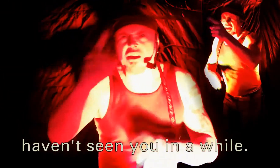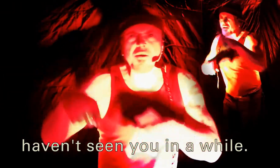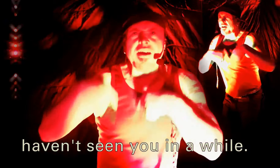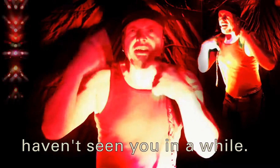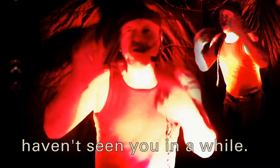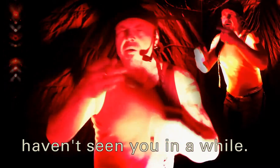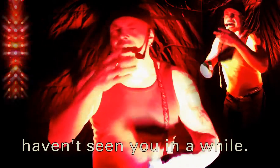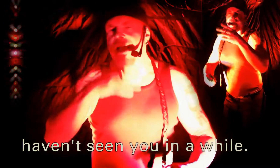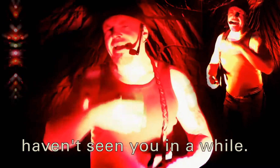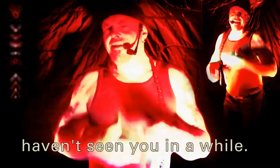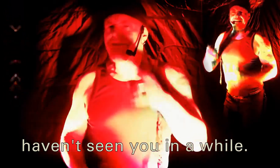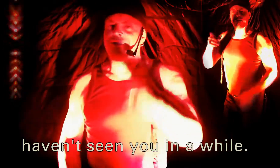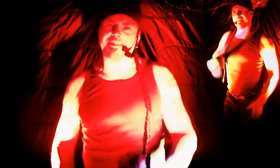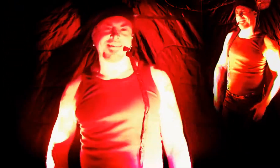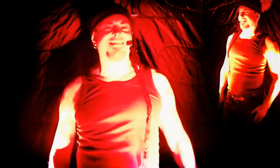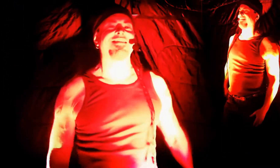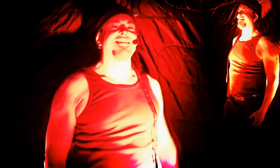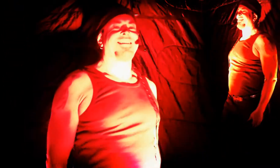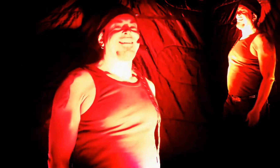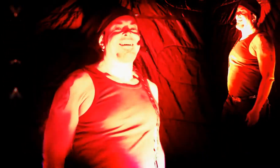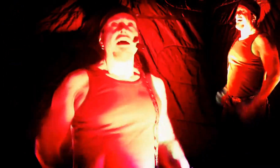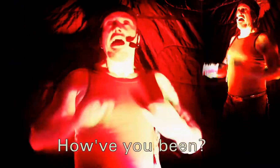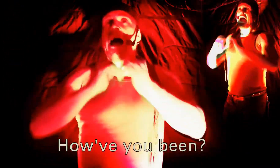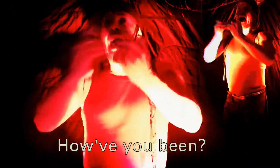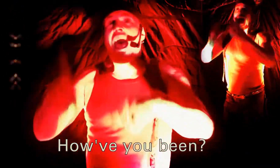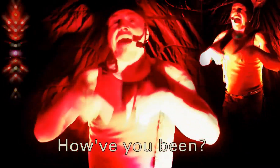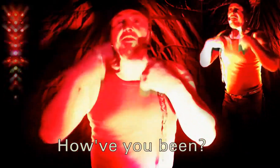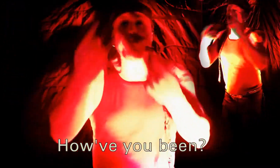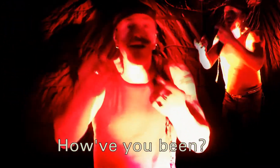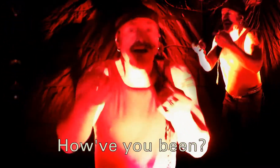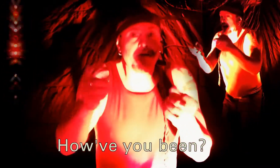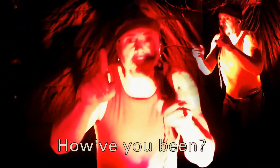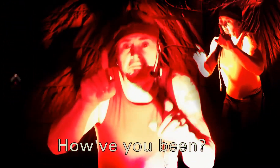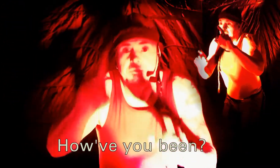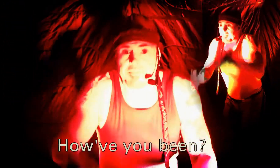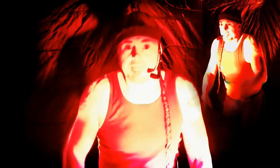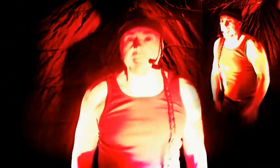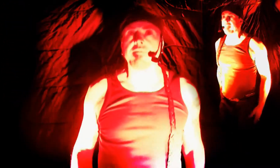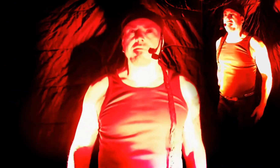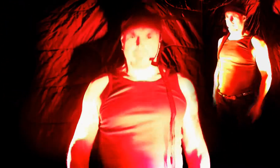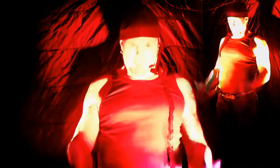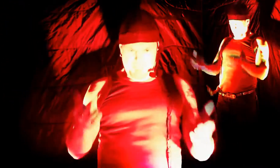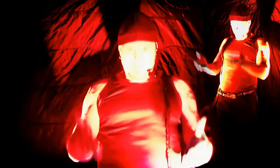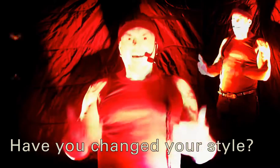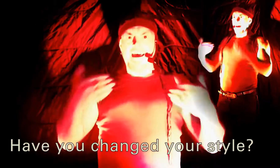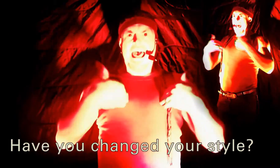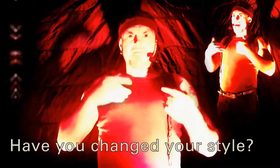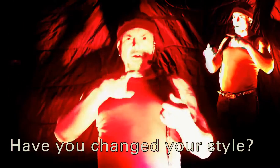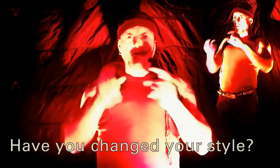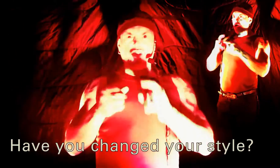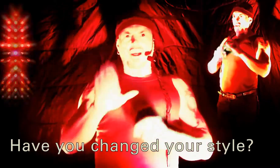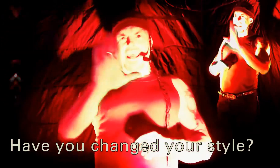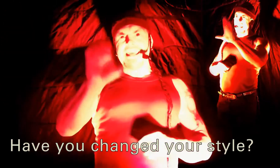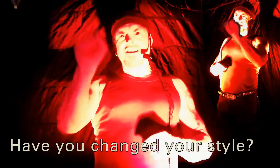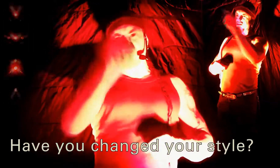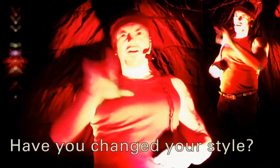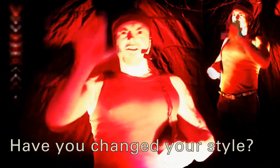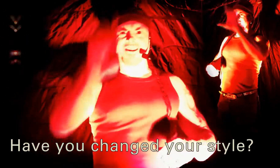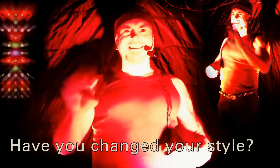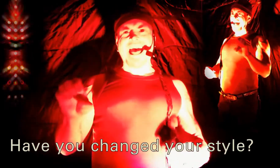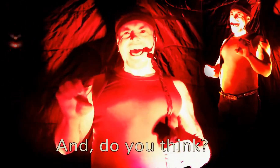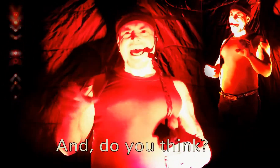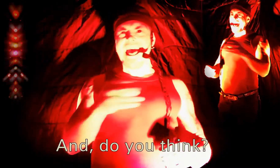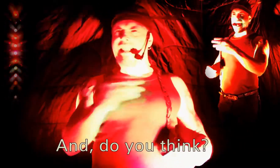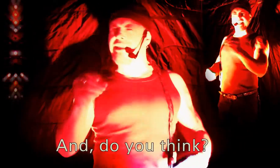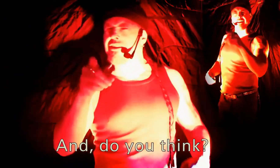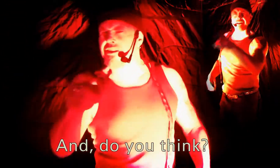Haven't seen you in a while. How you been? Have you changed